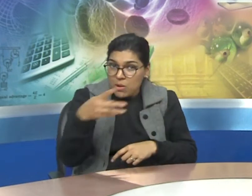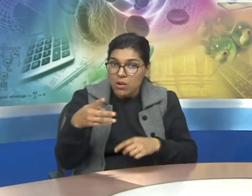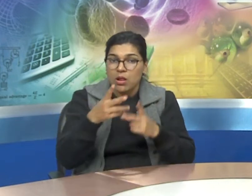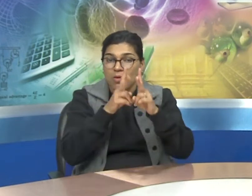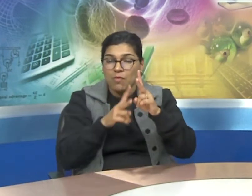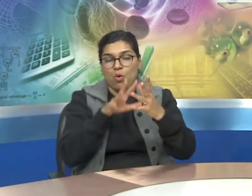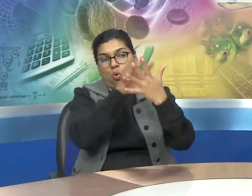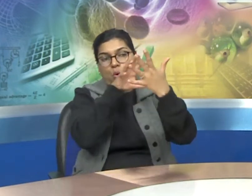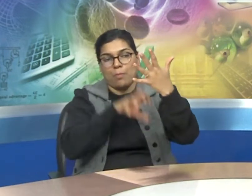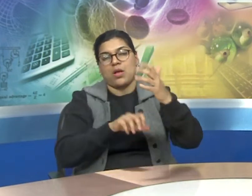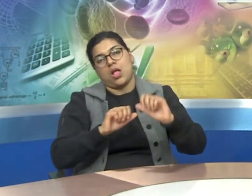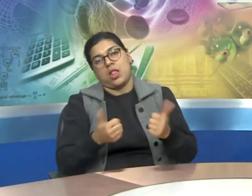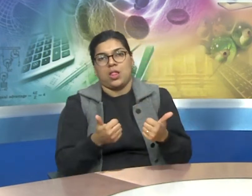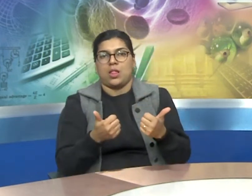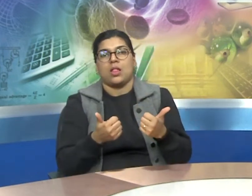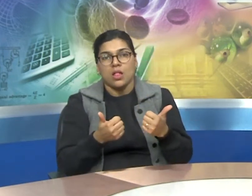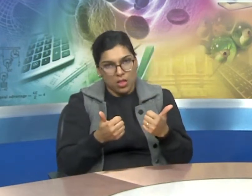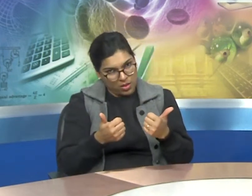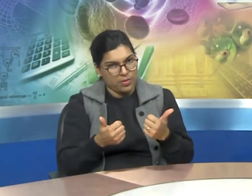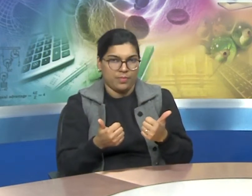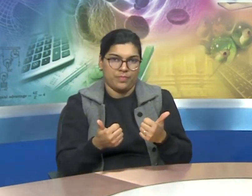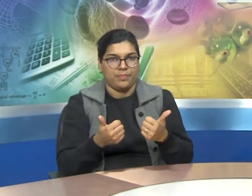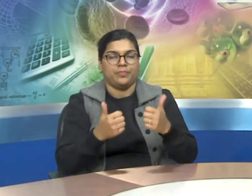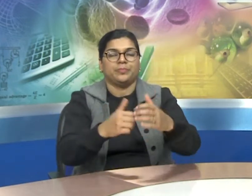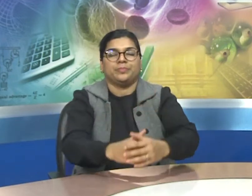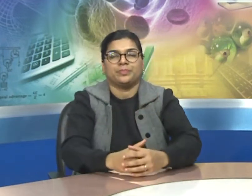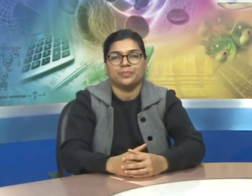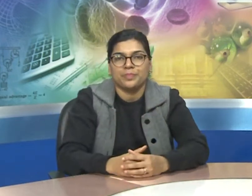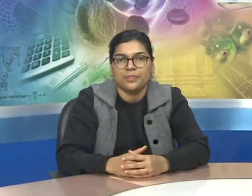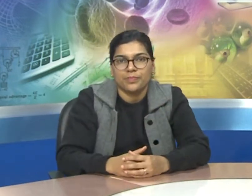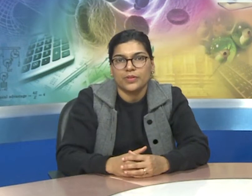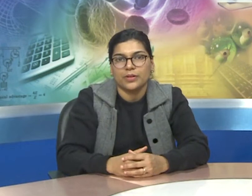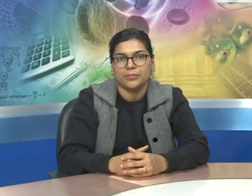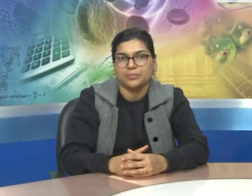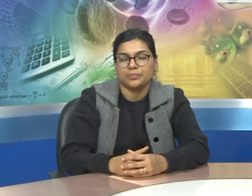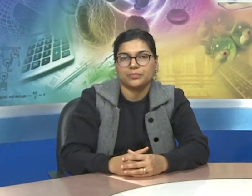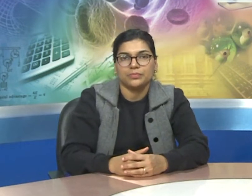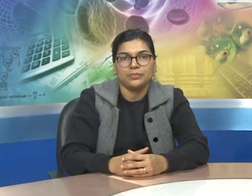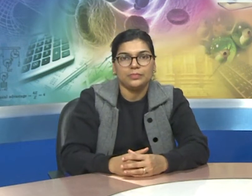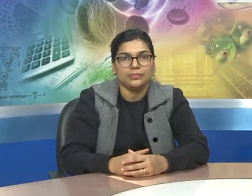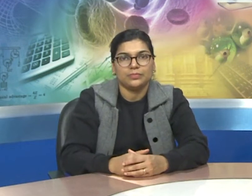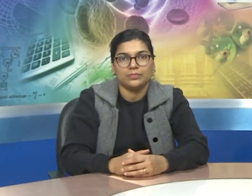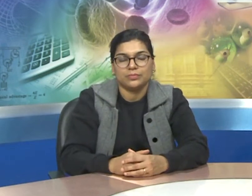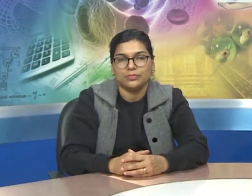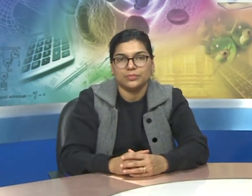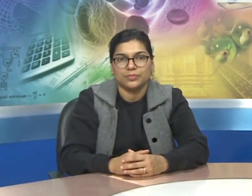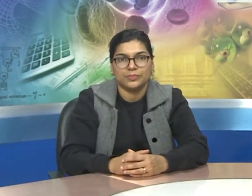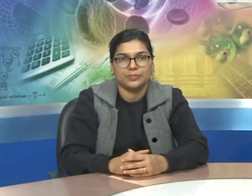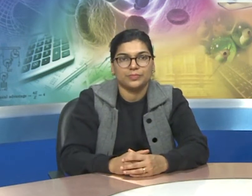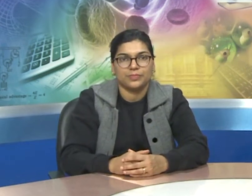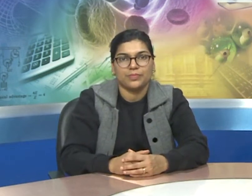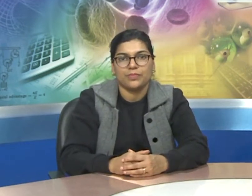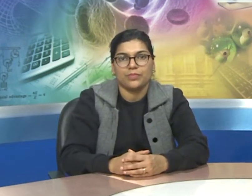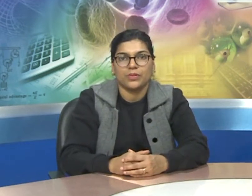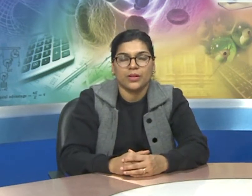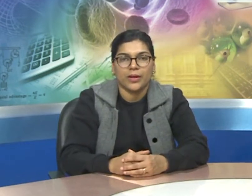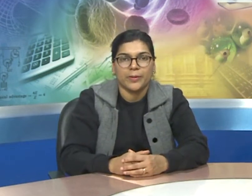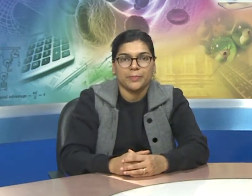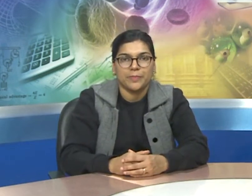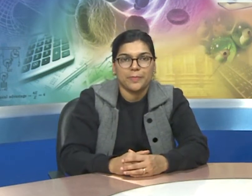that you can copy the question from the previous slide and that can be pasted in the second slide, or in brief it